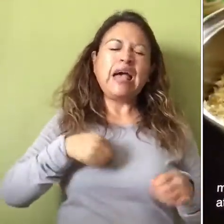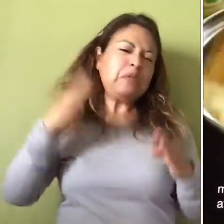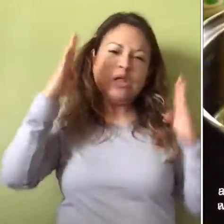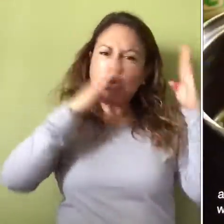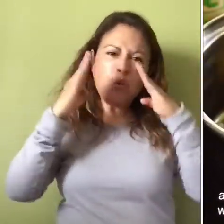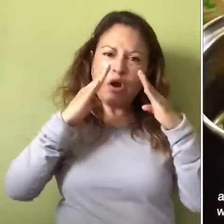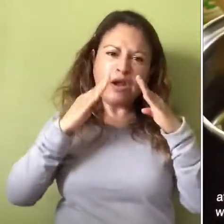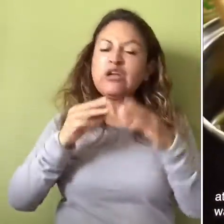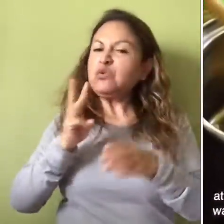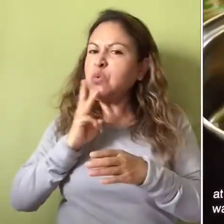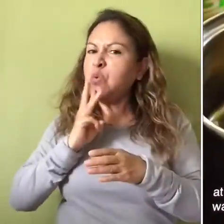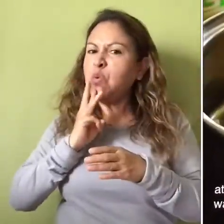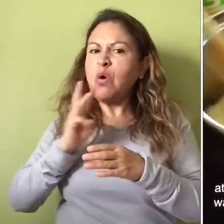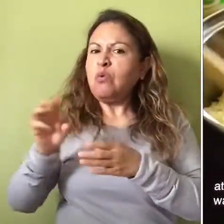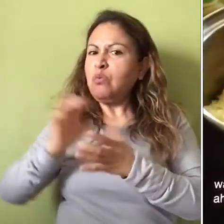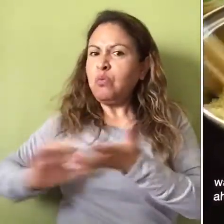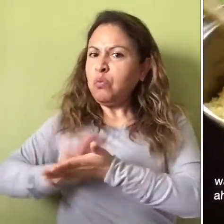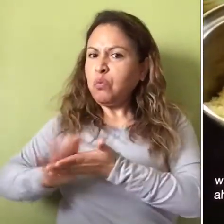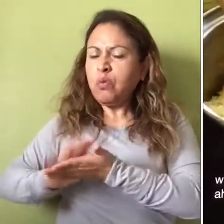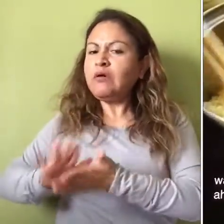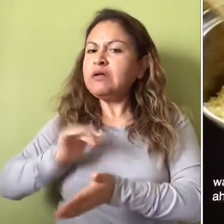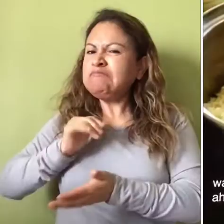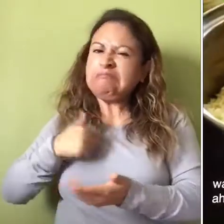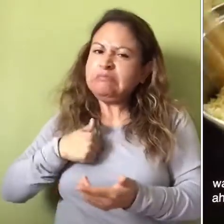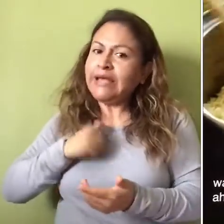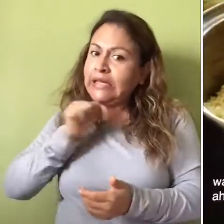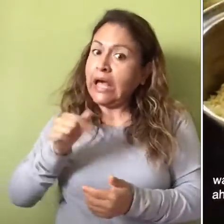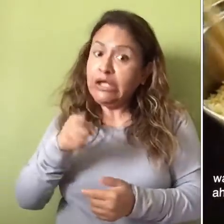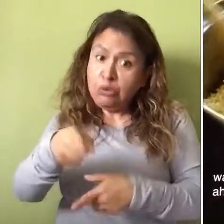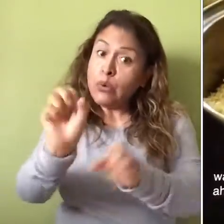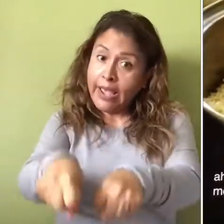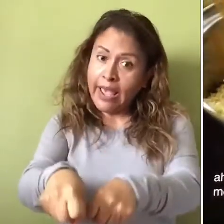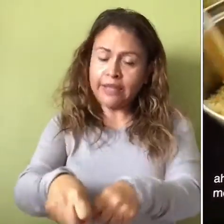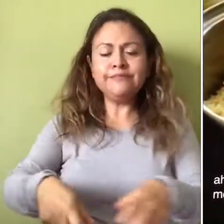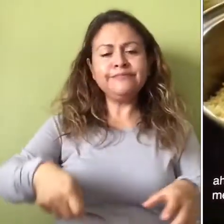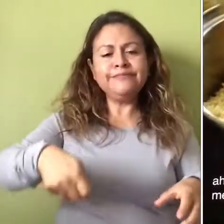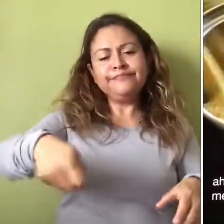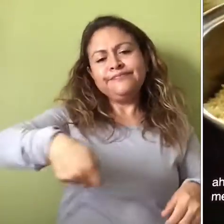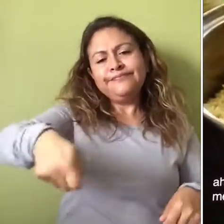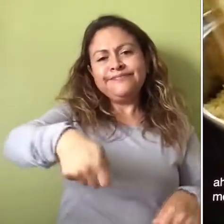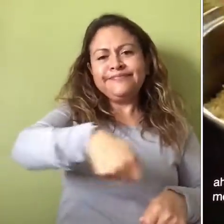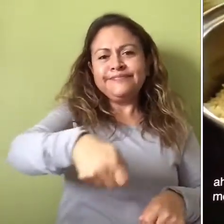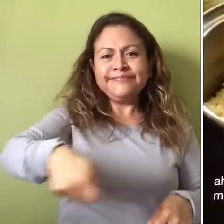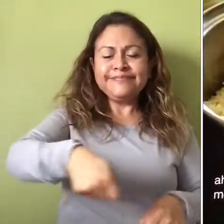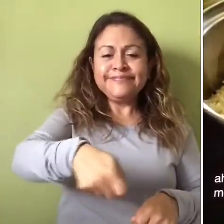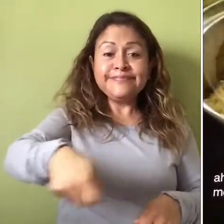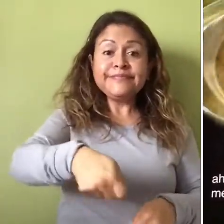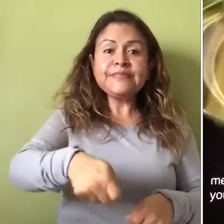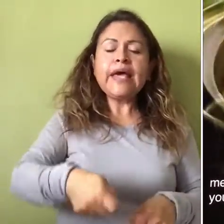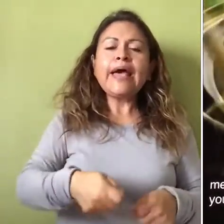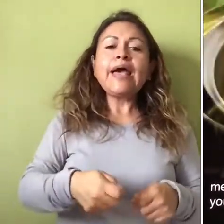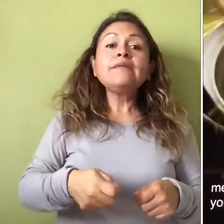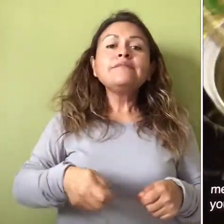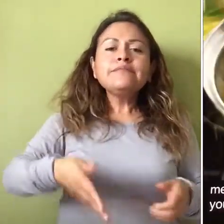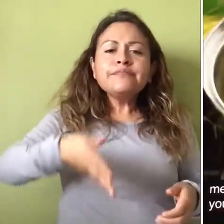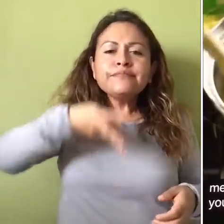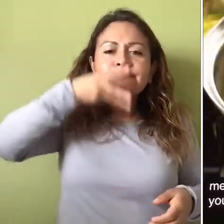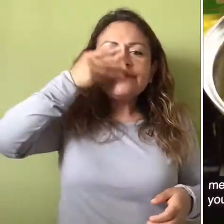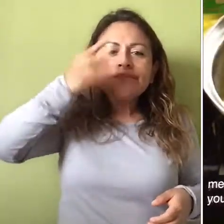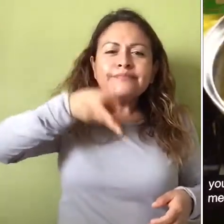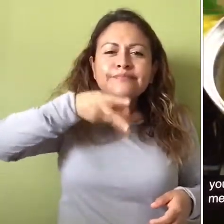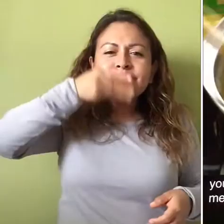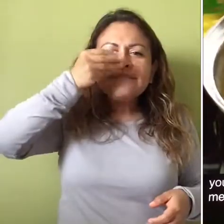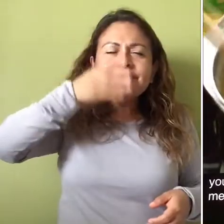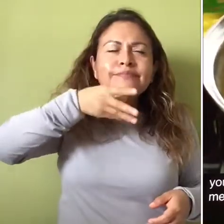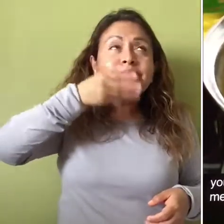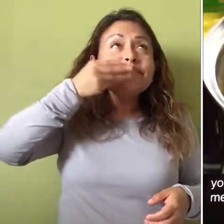it. Now, you want to cook your rice over medium-high heat until it gets nice and toasty. You will smell the toastiness